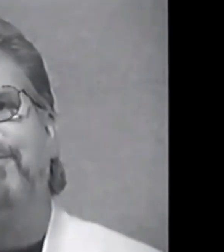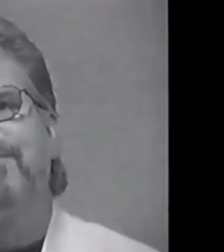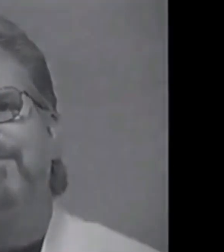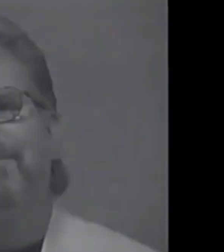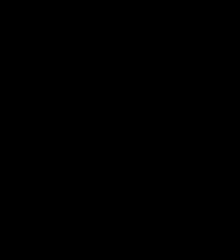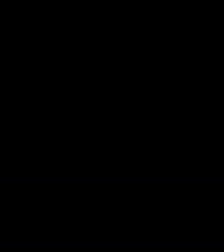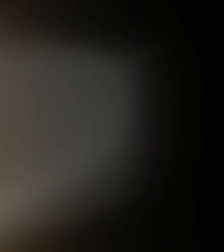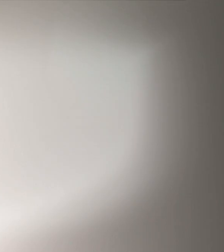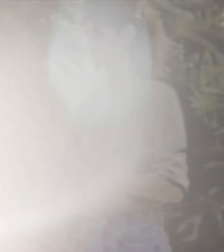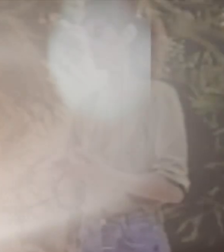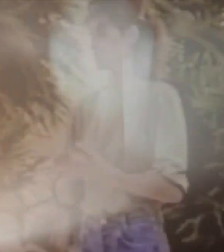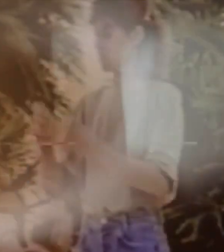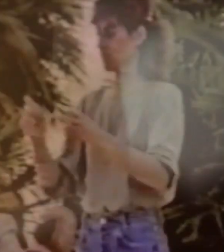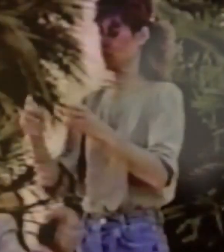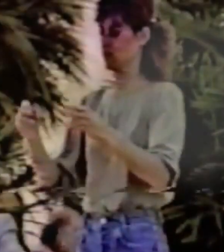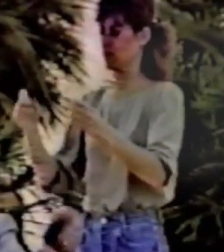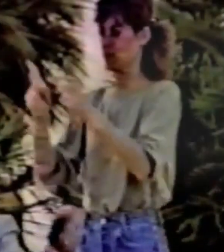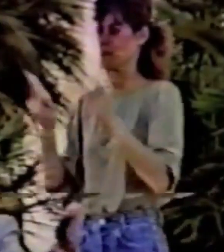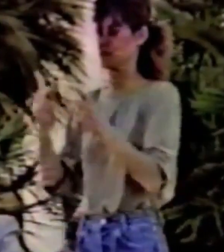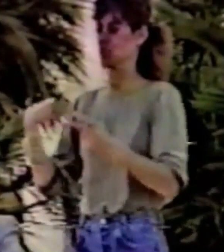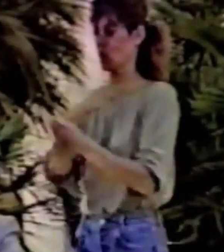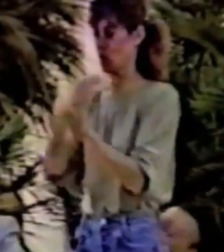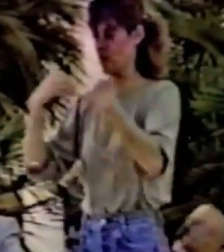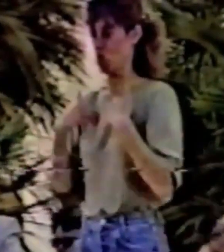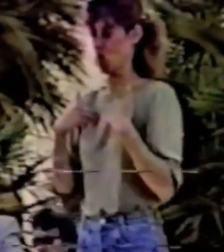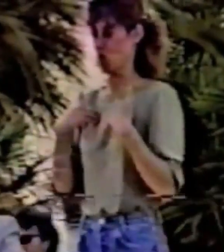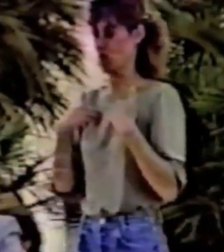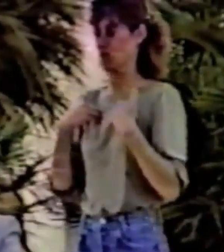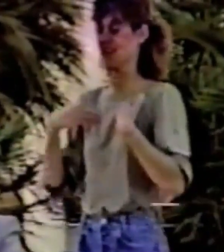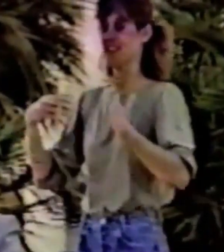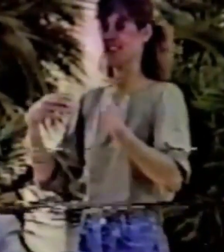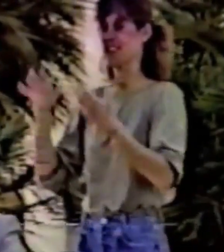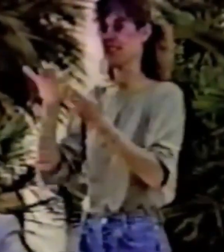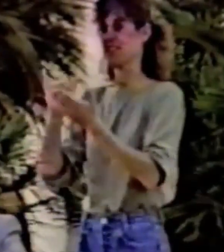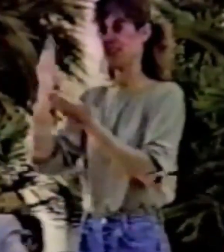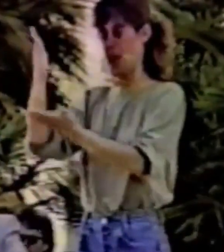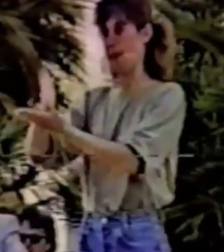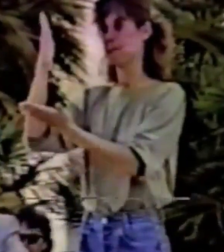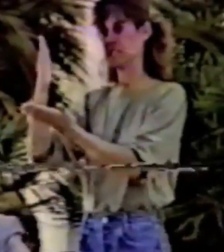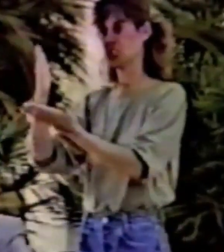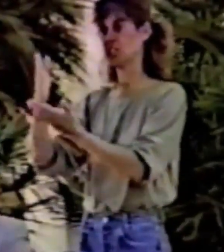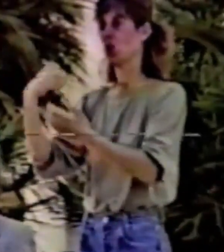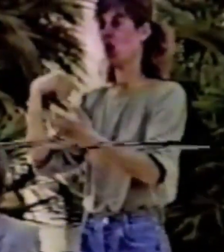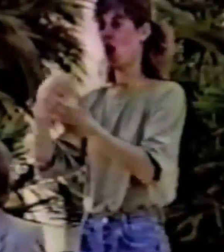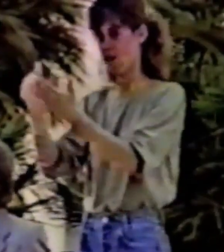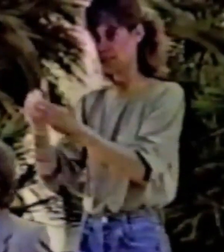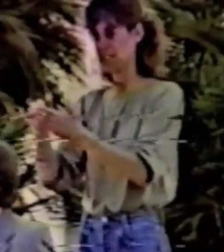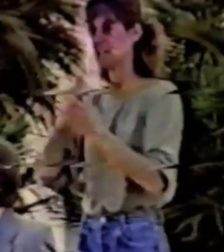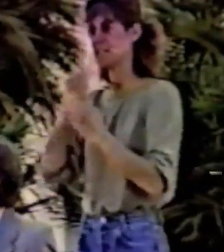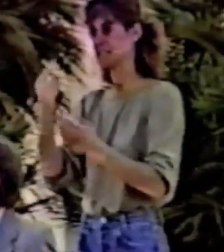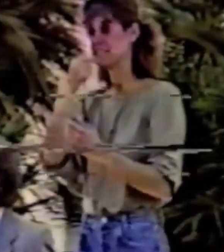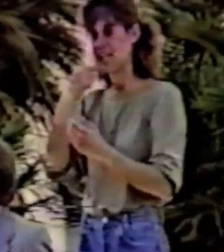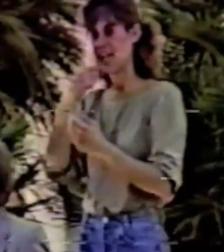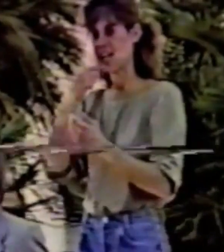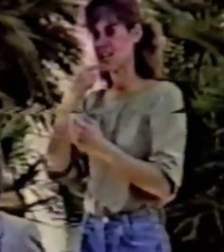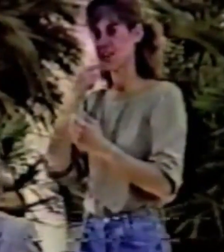simple. The position we hold, the abolitionist position, often is said to